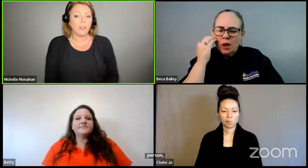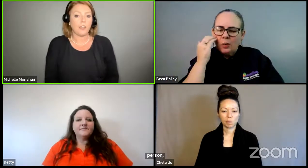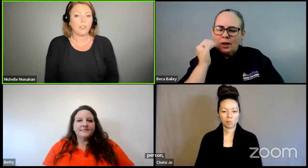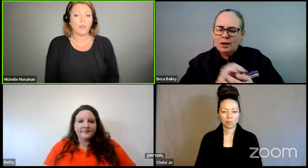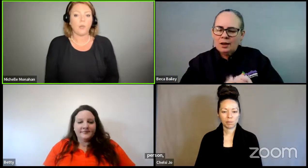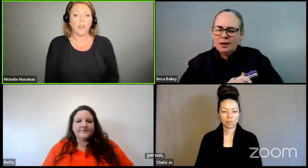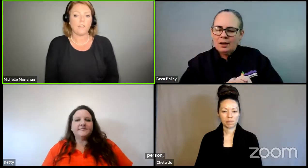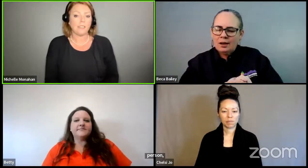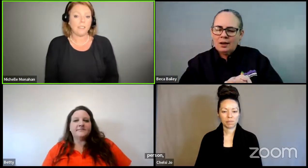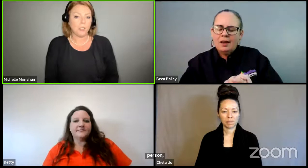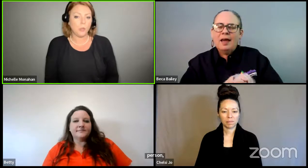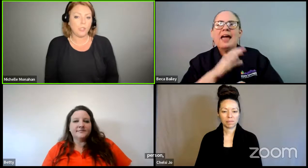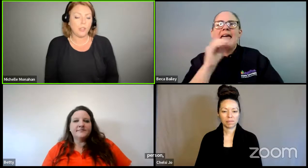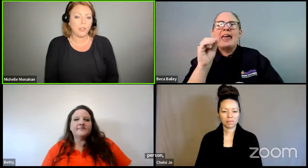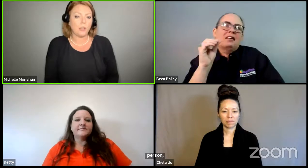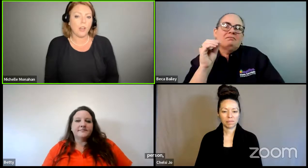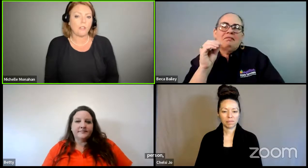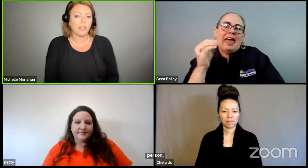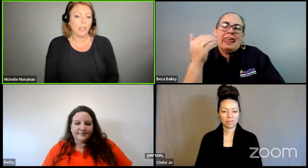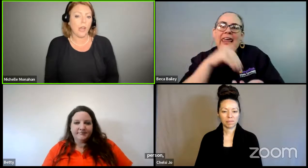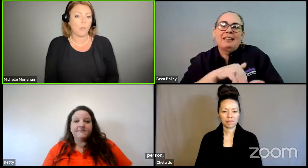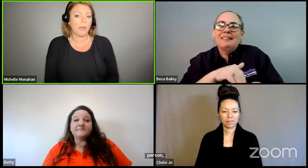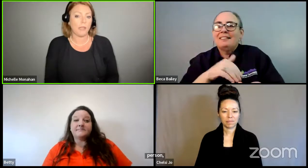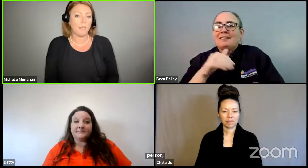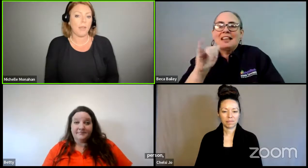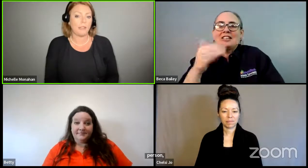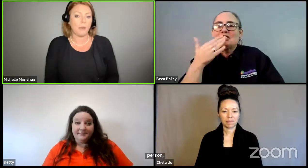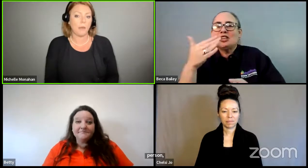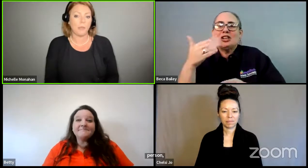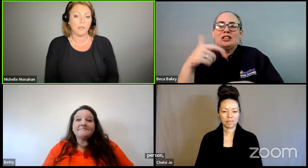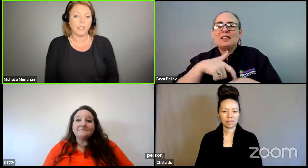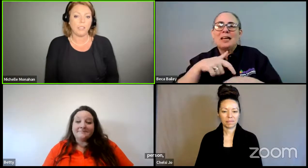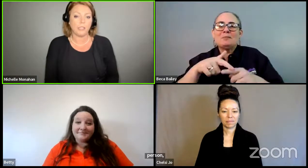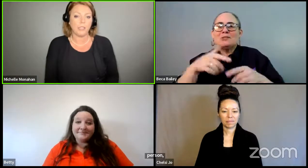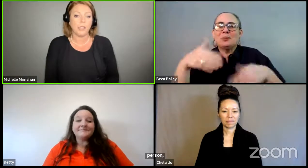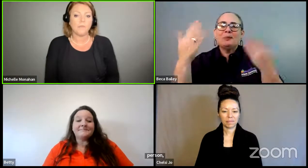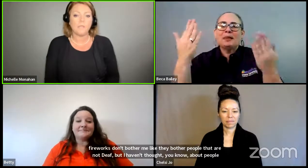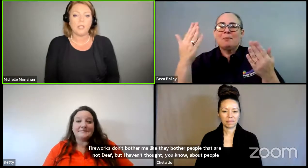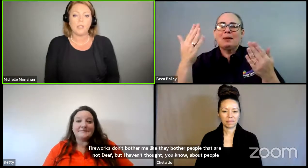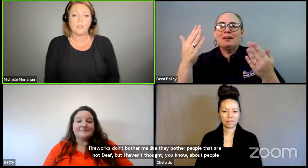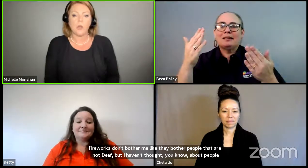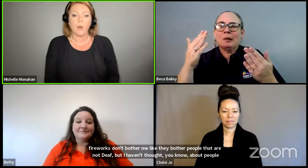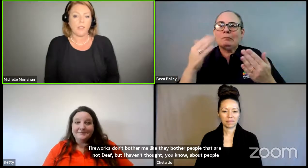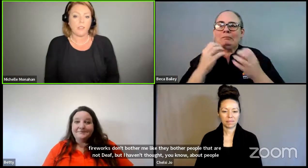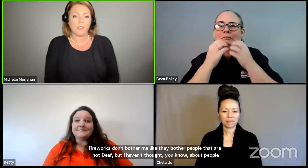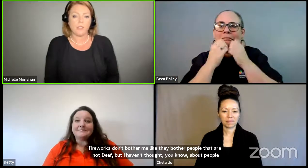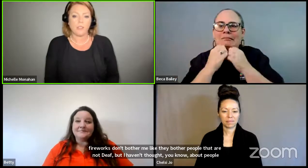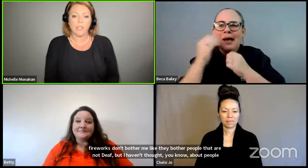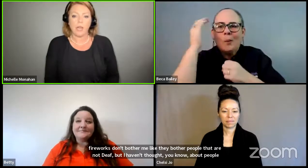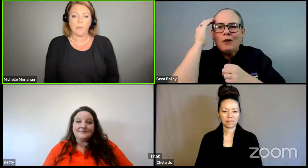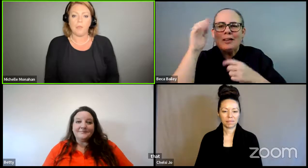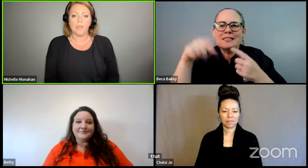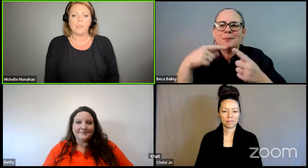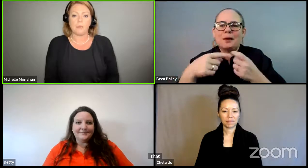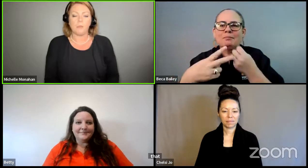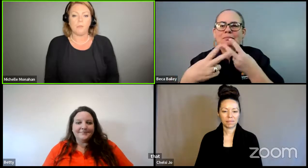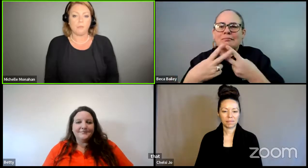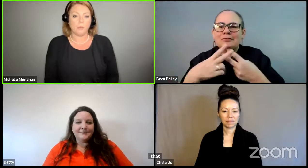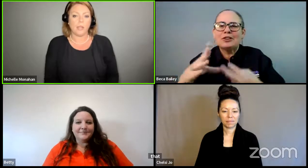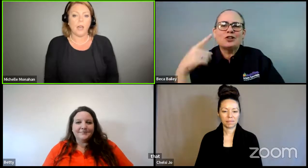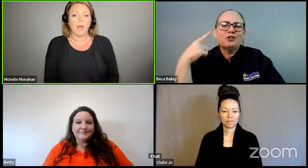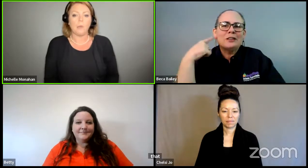hard of hearing, who have continuing hearing loss, and how it might impact that population. Mm-hmm. So I think it's a good time